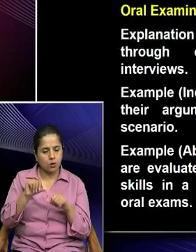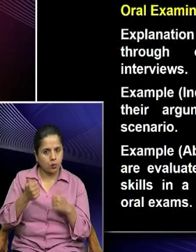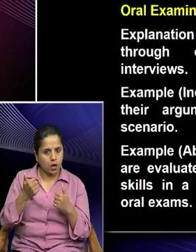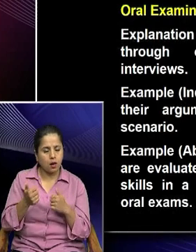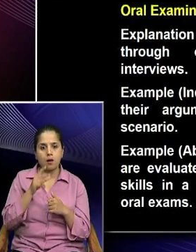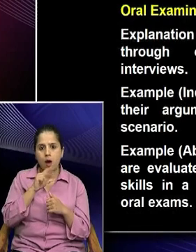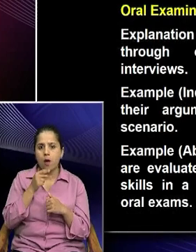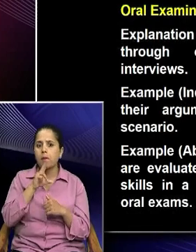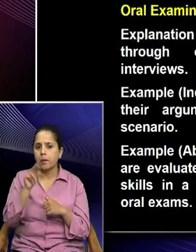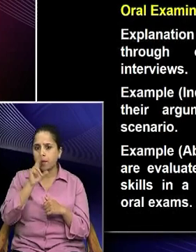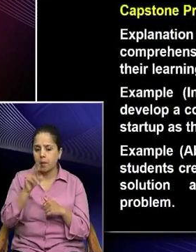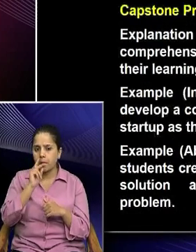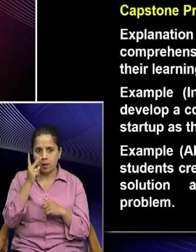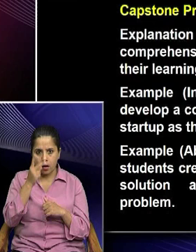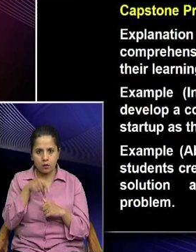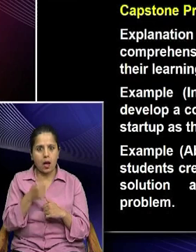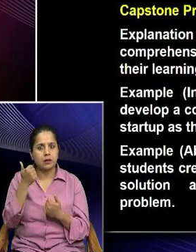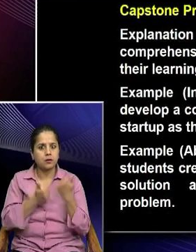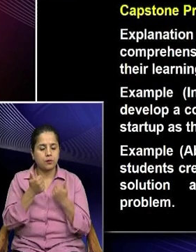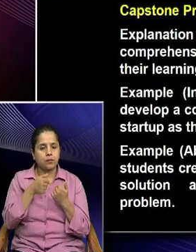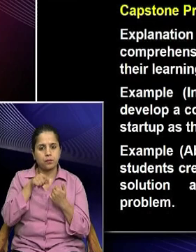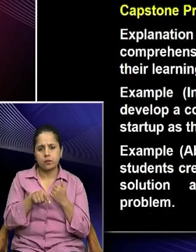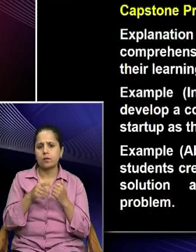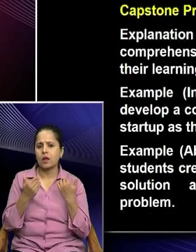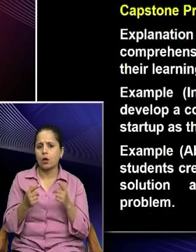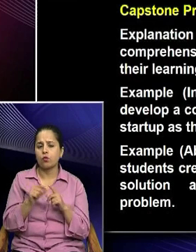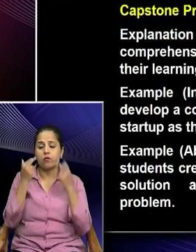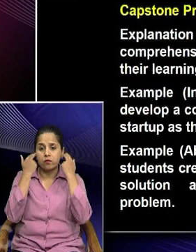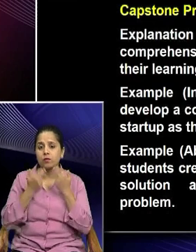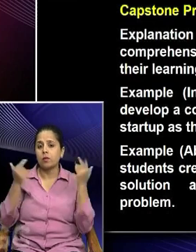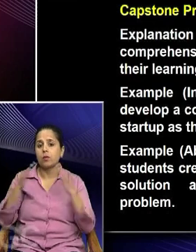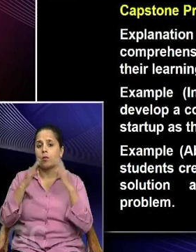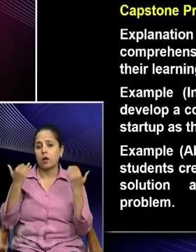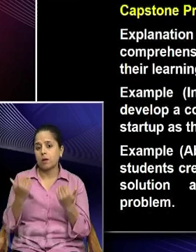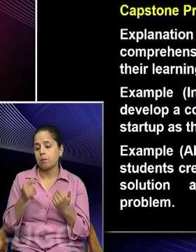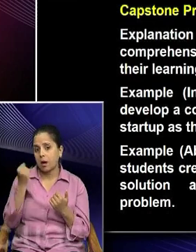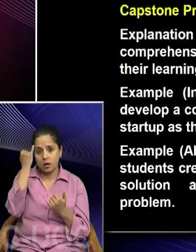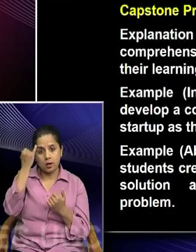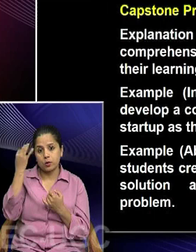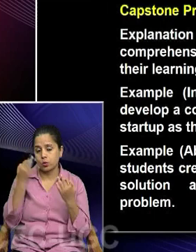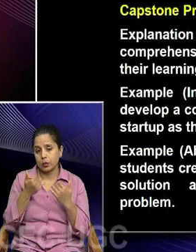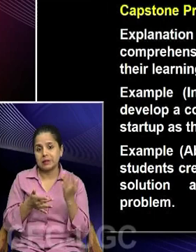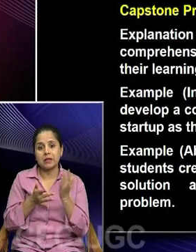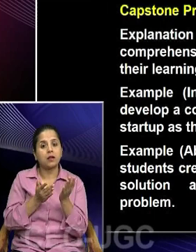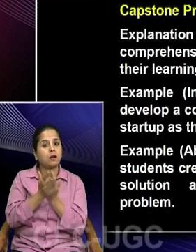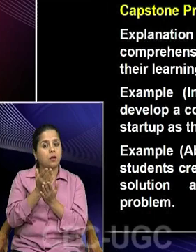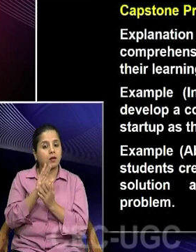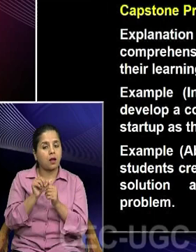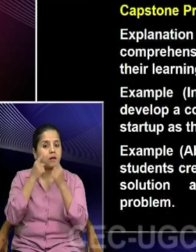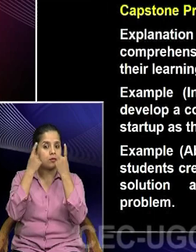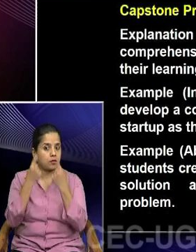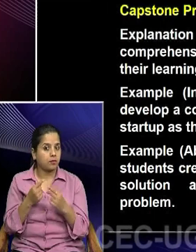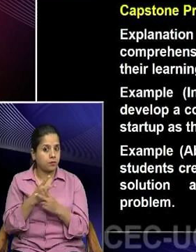oral exam. Let's do a most popular yet innovative technique of